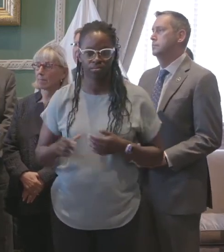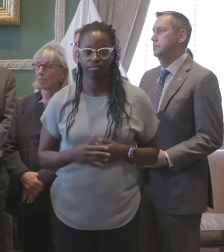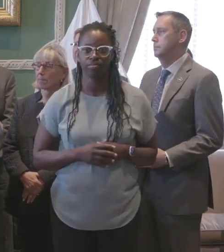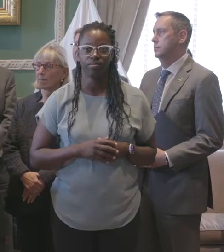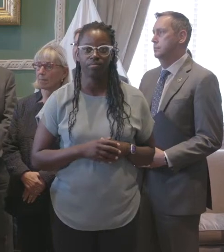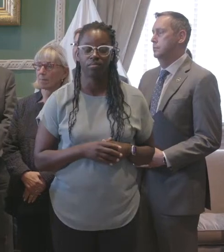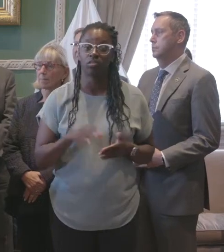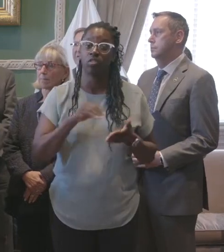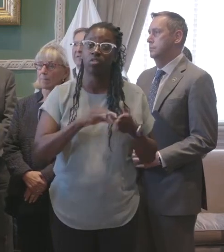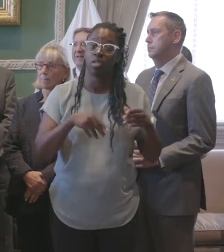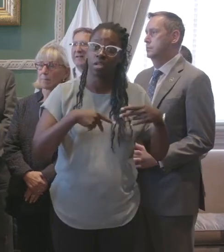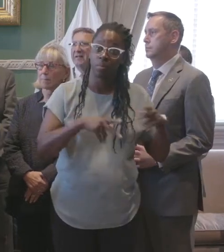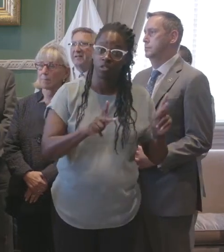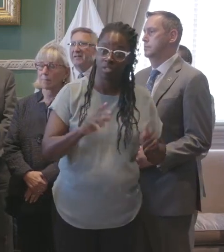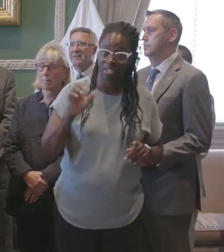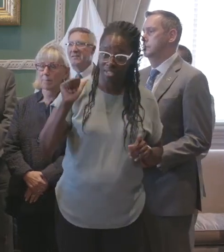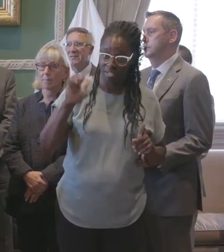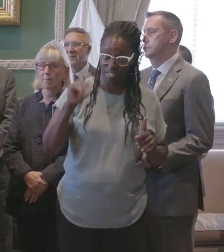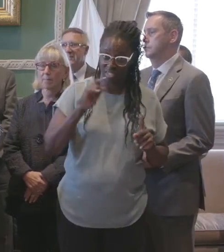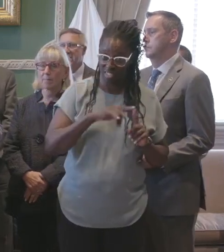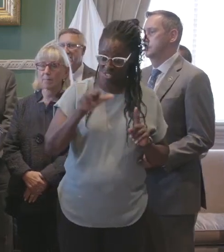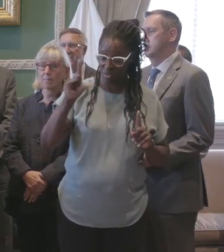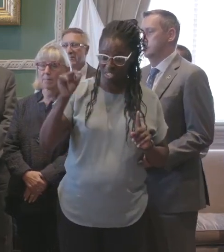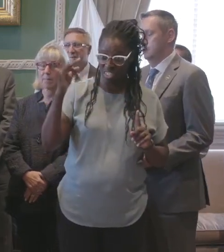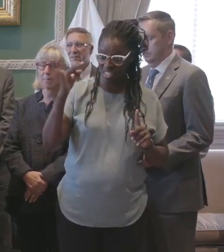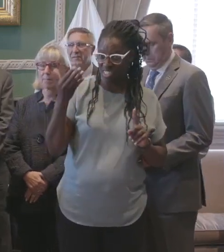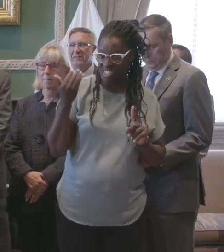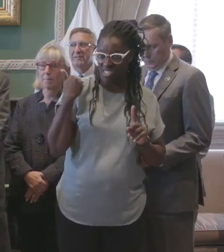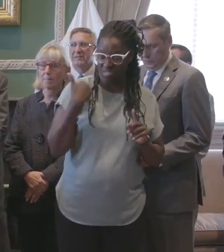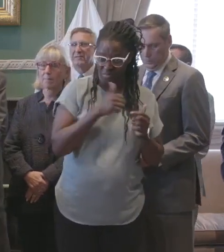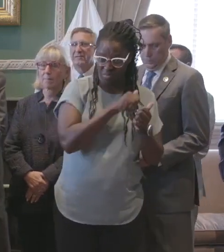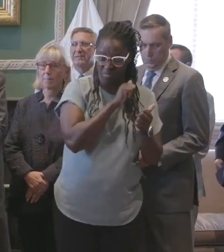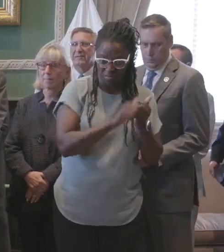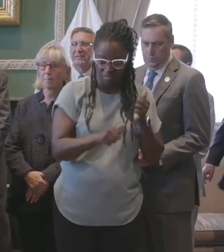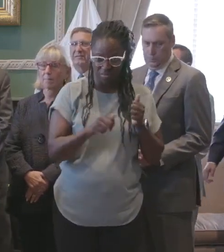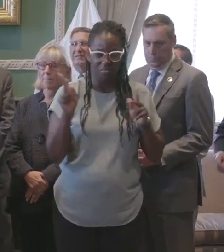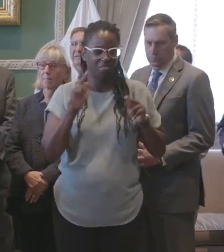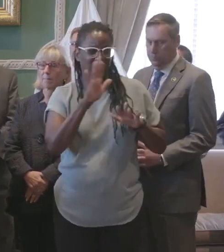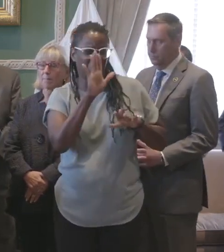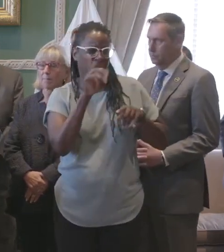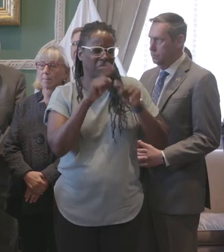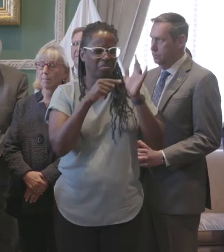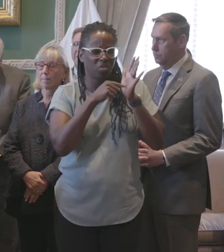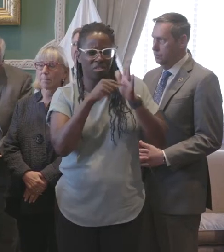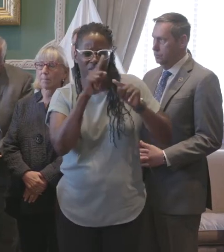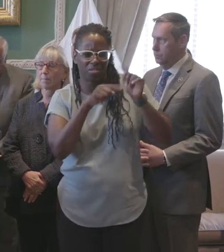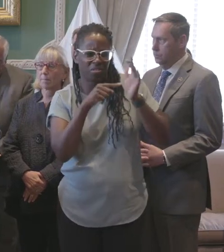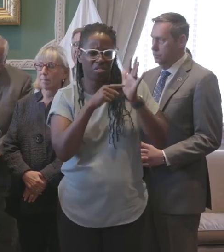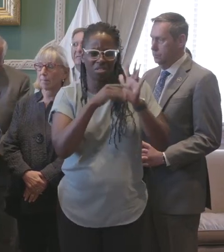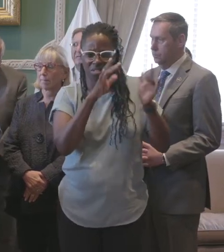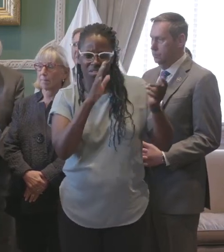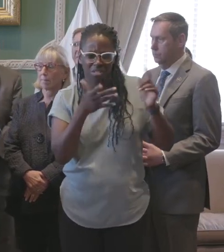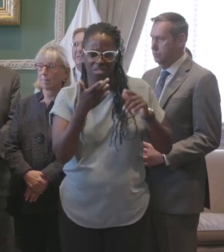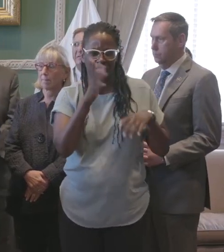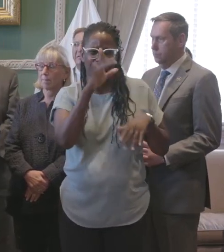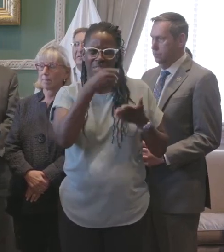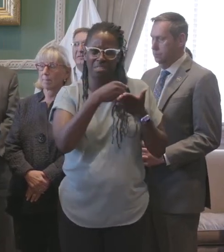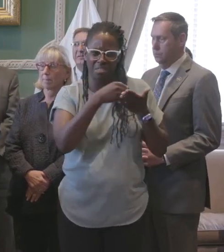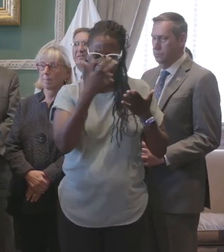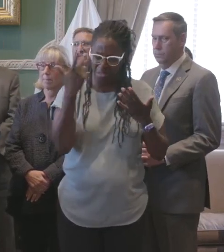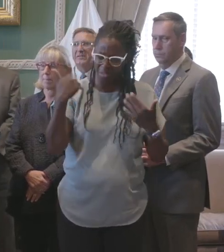thought of as a very bold initiative to take on in terms of the amount of money and to continue to kind of change the game in terms of our Chapter